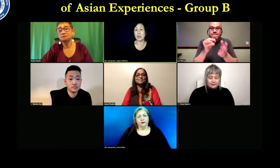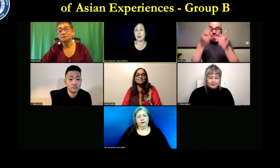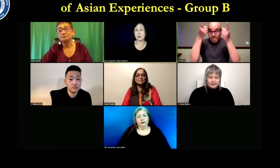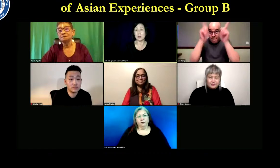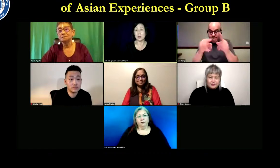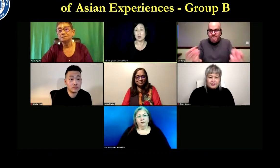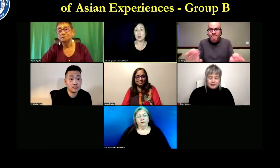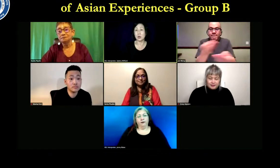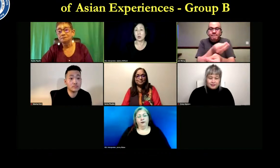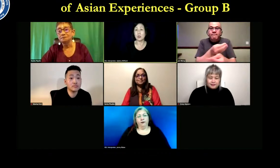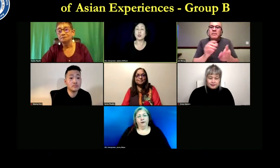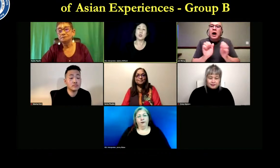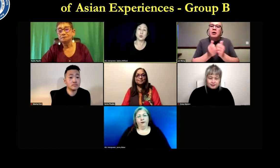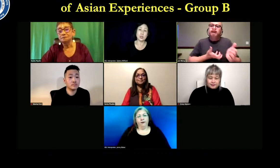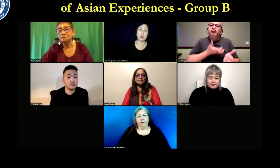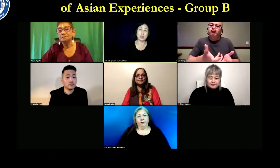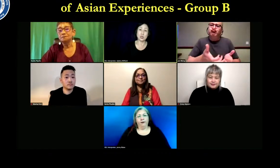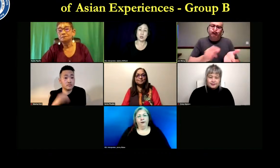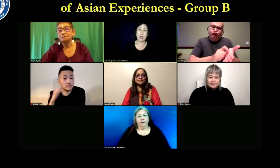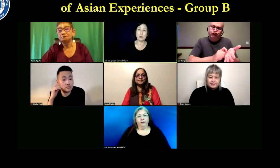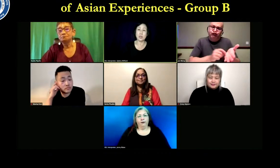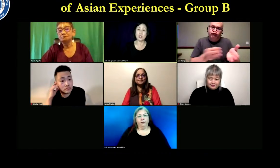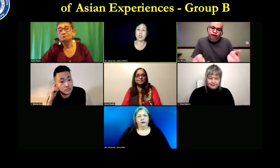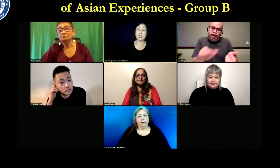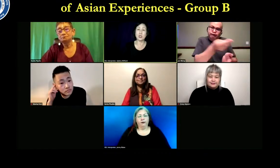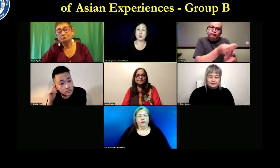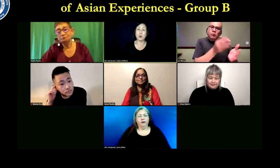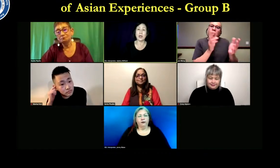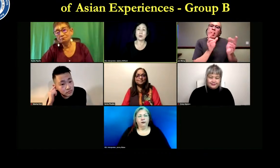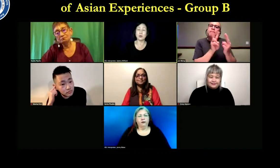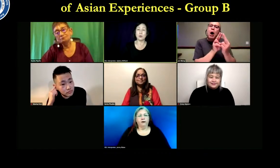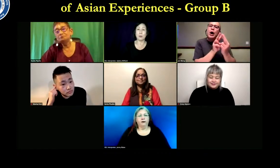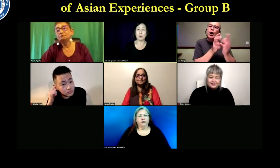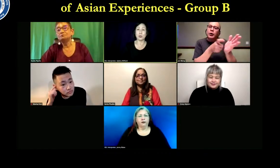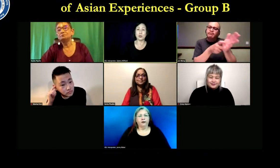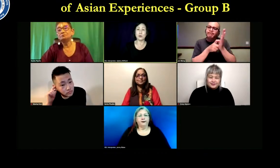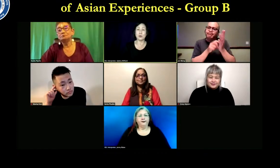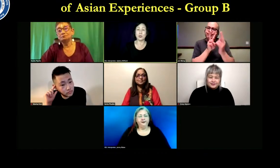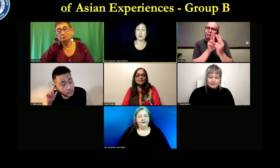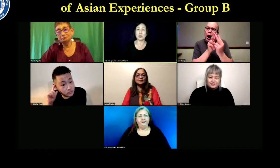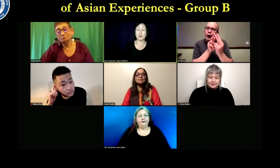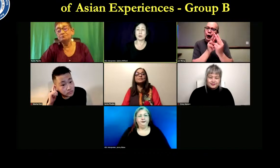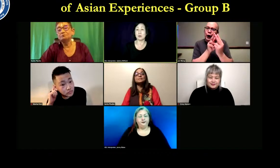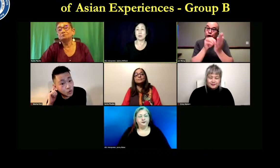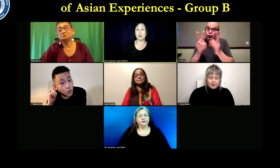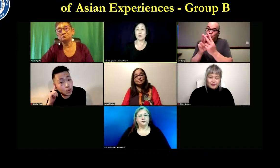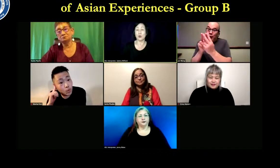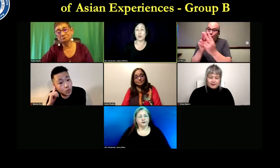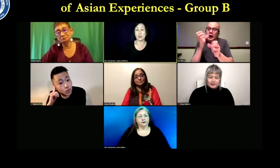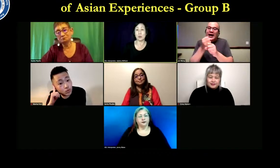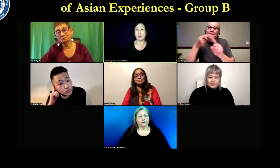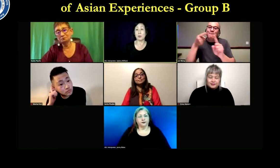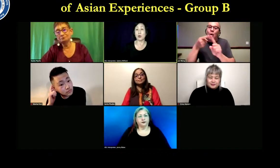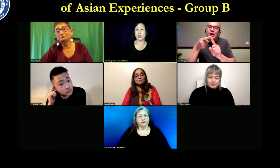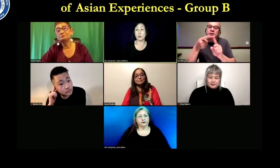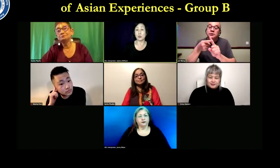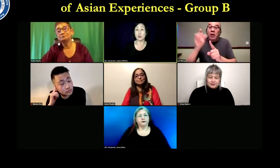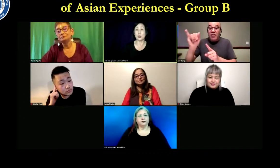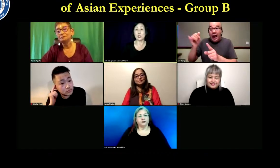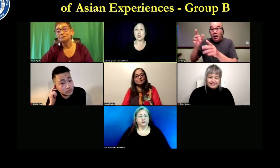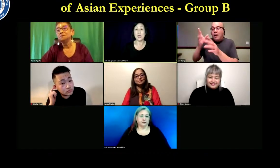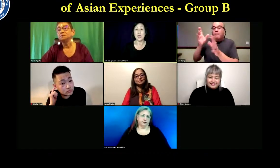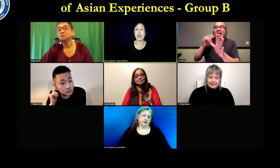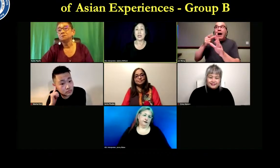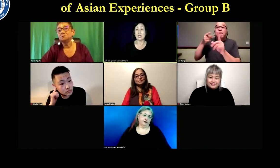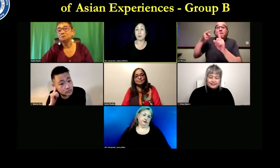materials without names, or you can agree to share names and just, you know, write a personal, you know, use your voice, maybe partner up